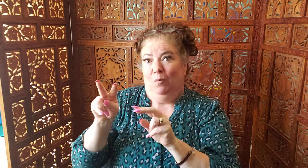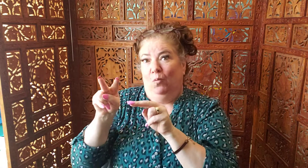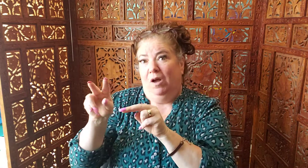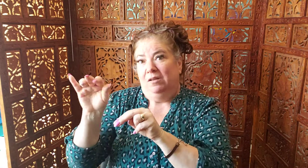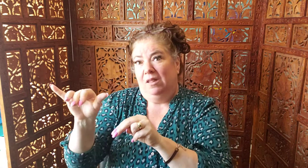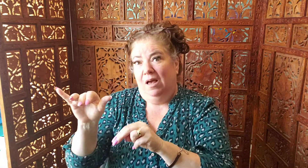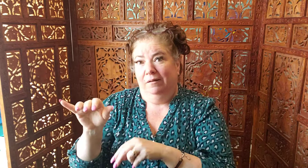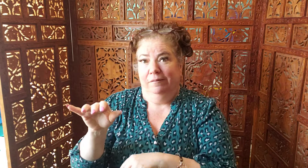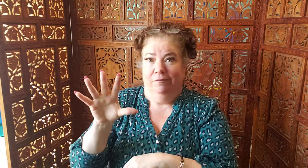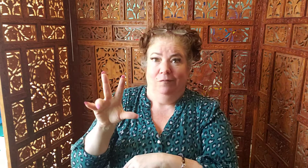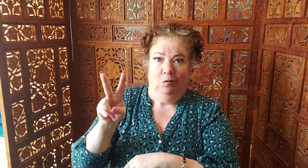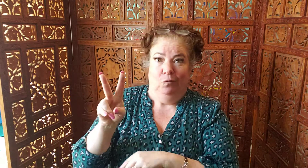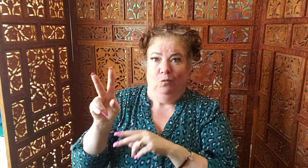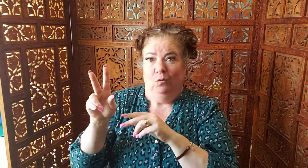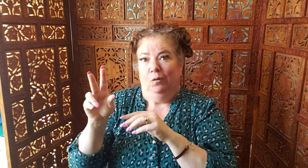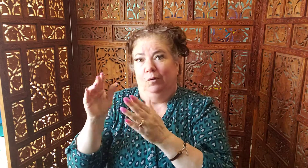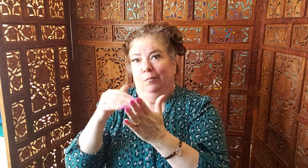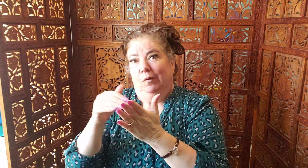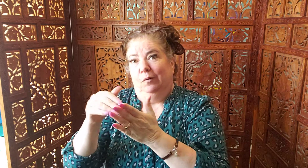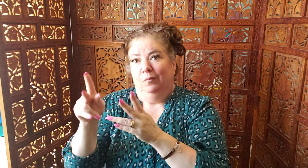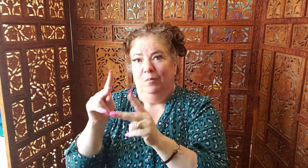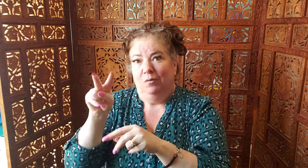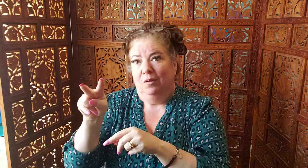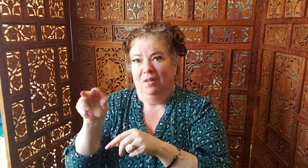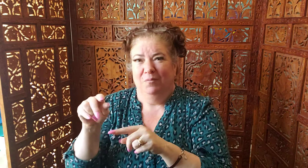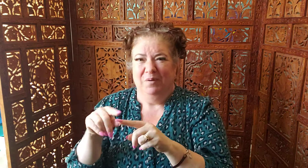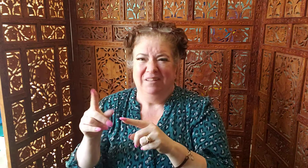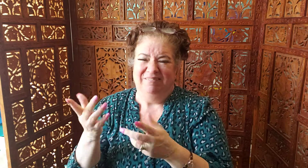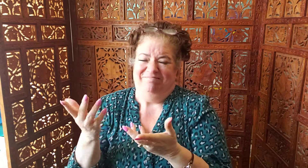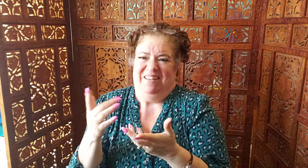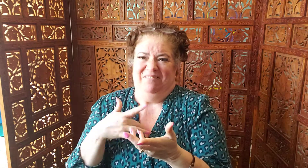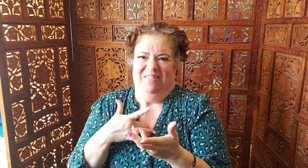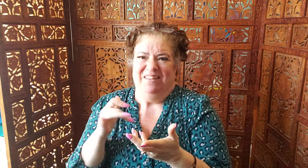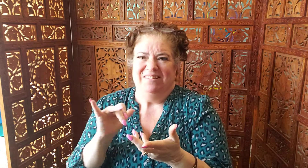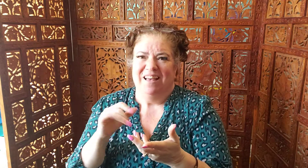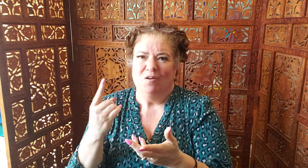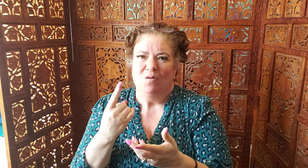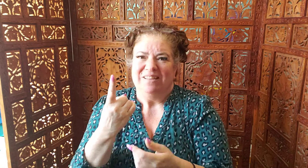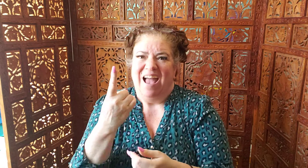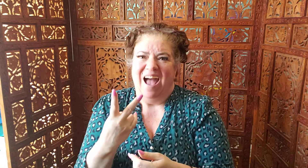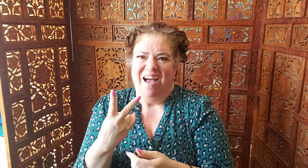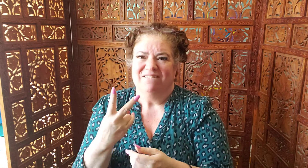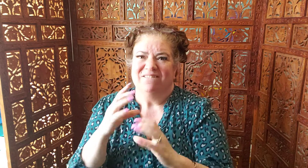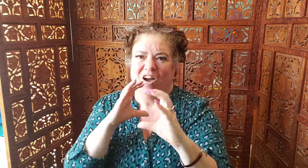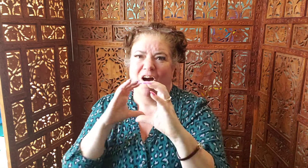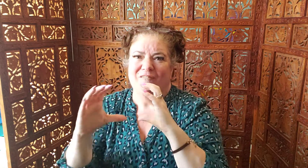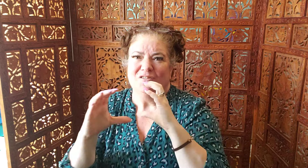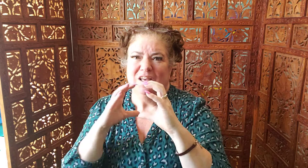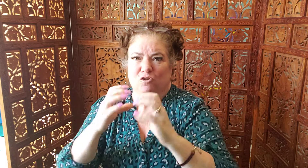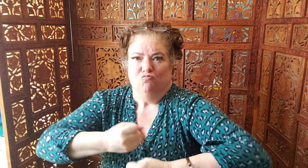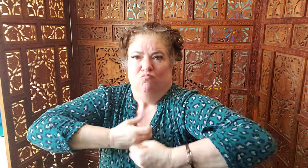it's empty, it's sterile, it's only half the conversation. You put it out, but you don't know what's coming back. But